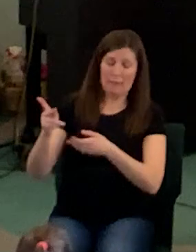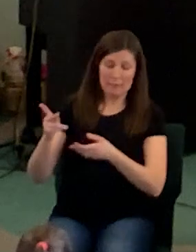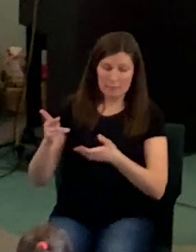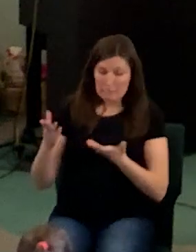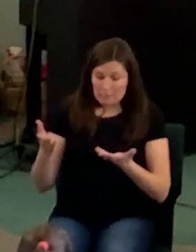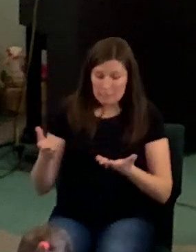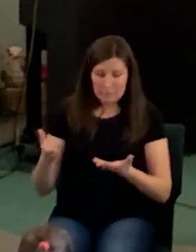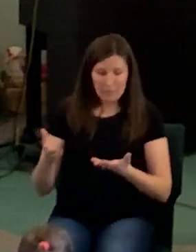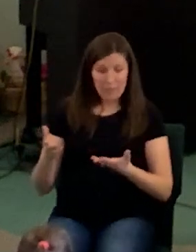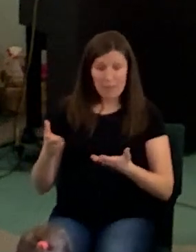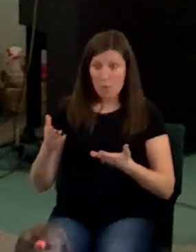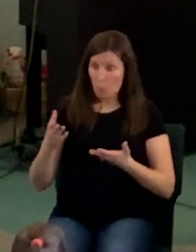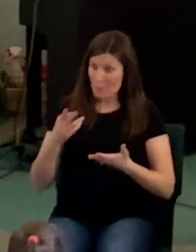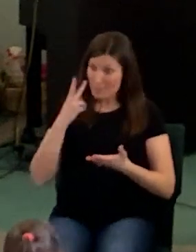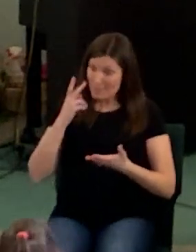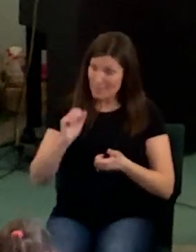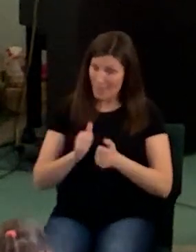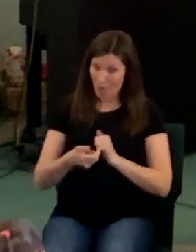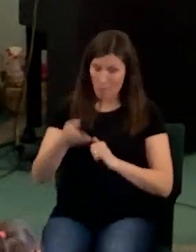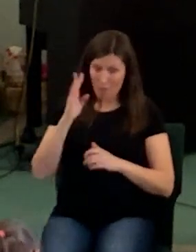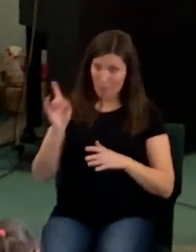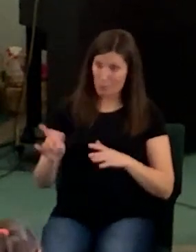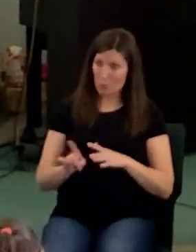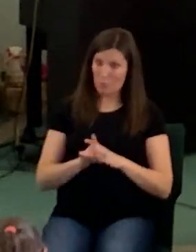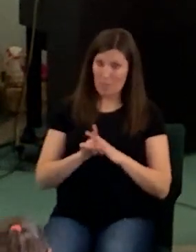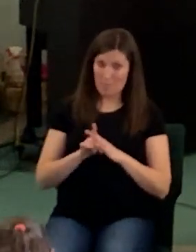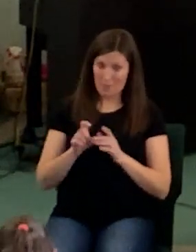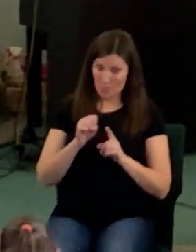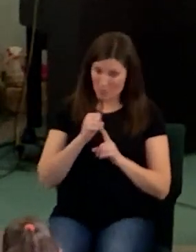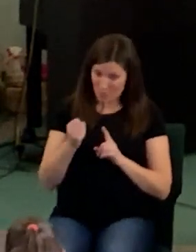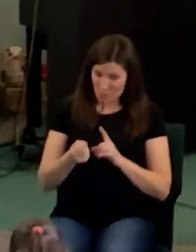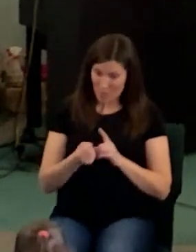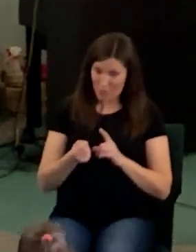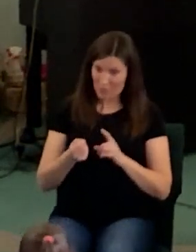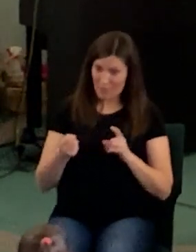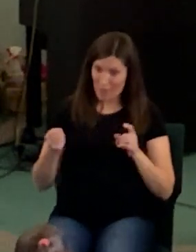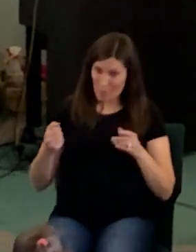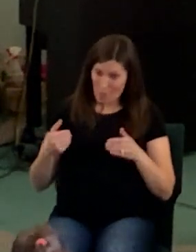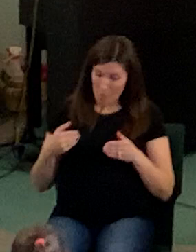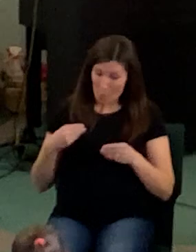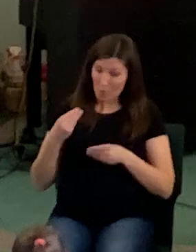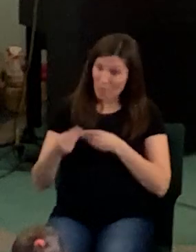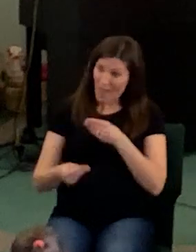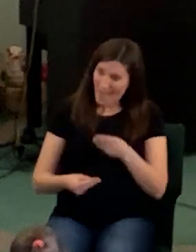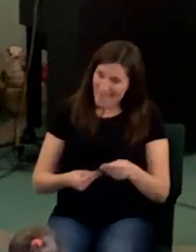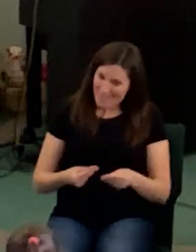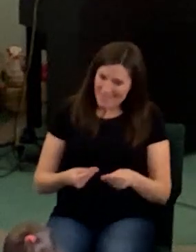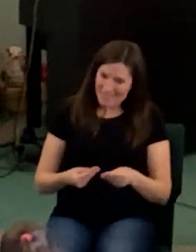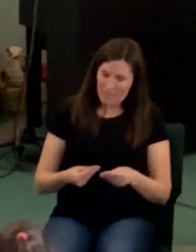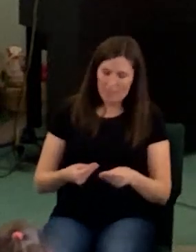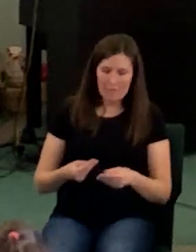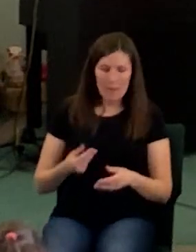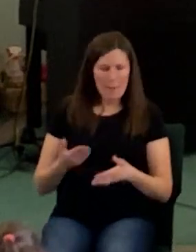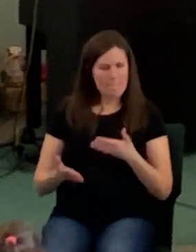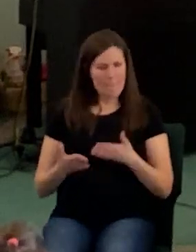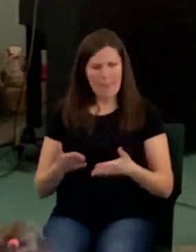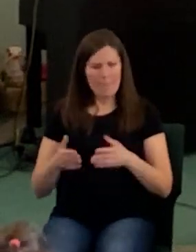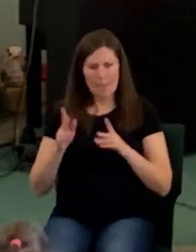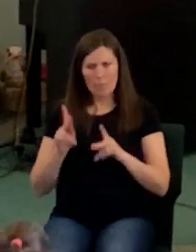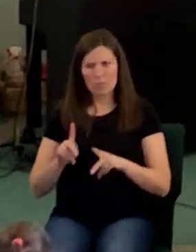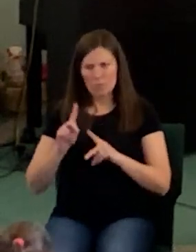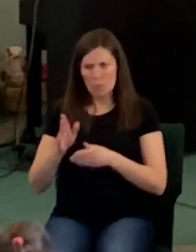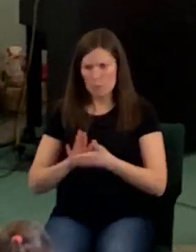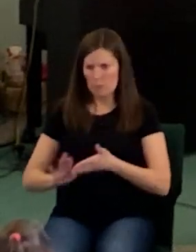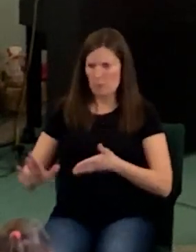learn and see how he shows up in those situations. Maybe if someone goes to college and they thought it was a